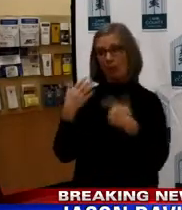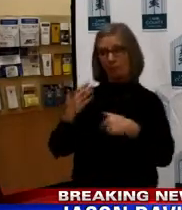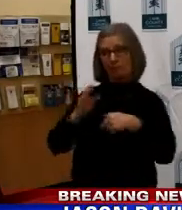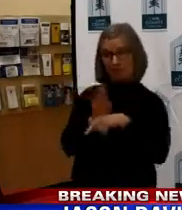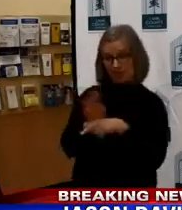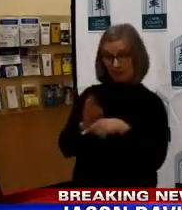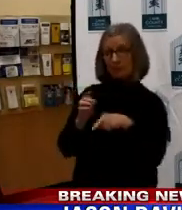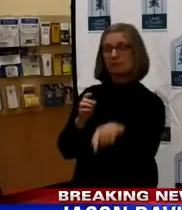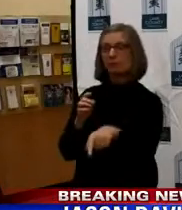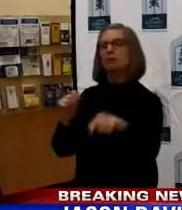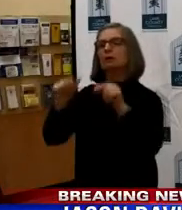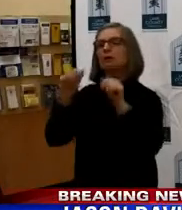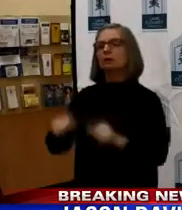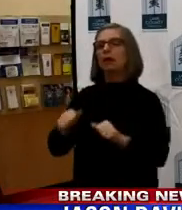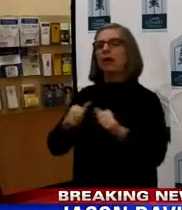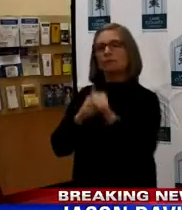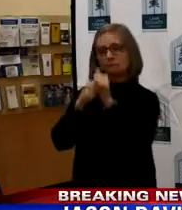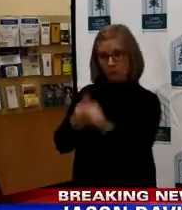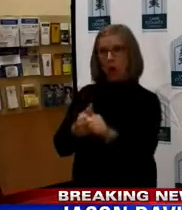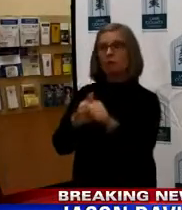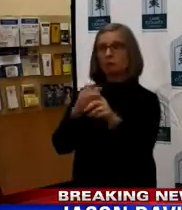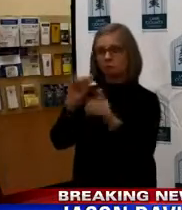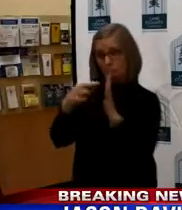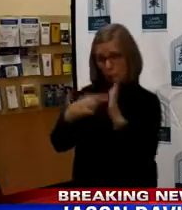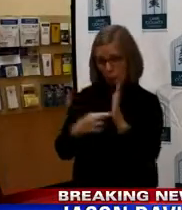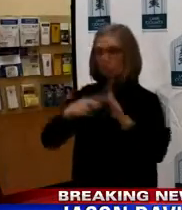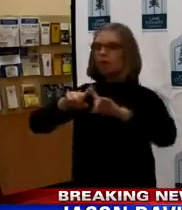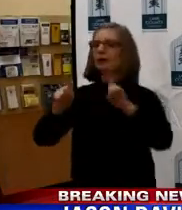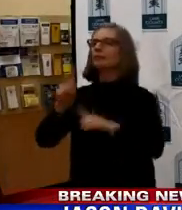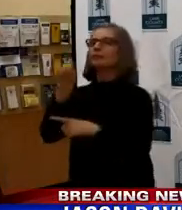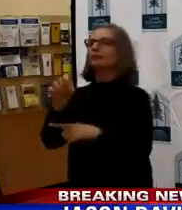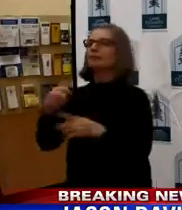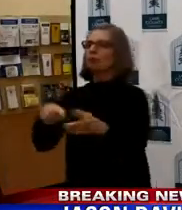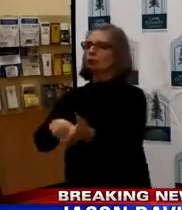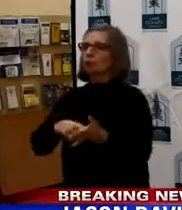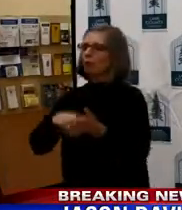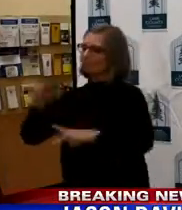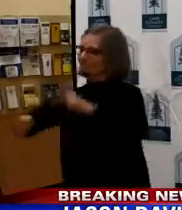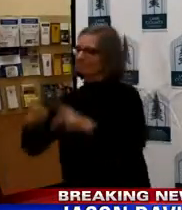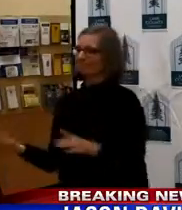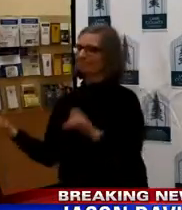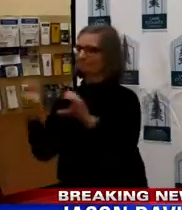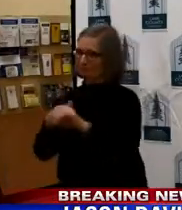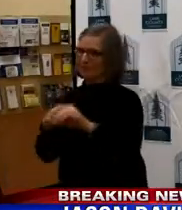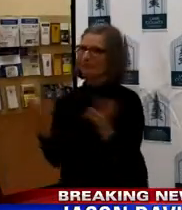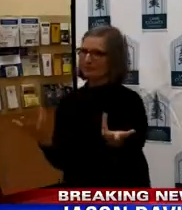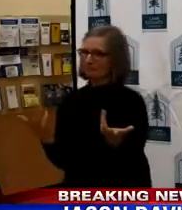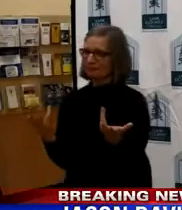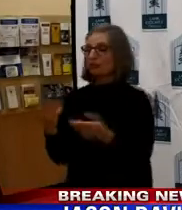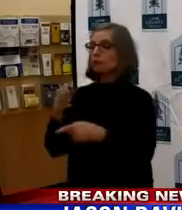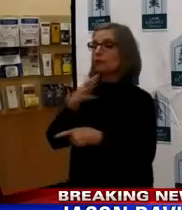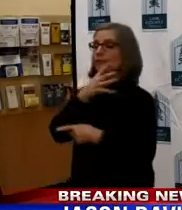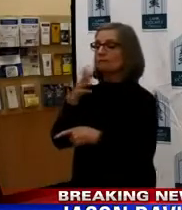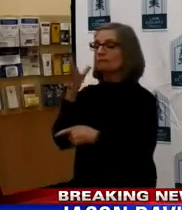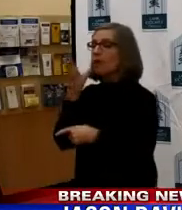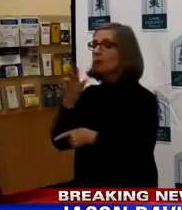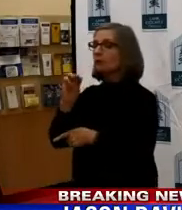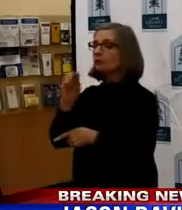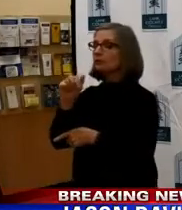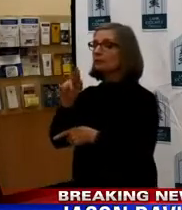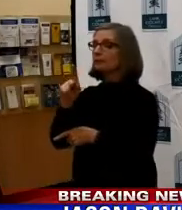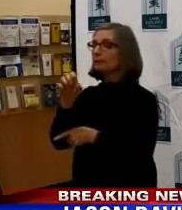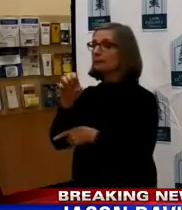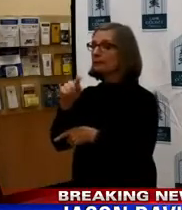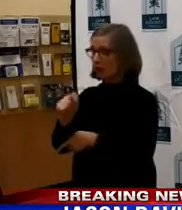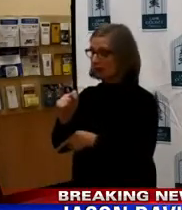public participation. So with the farmers market, I know that they have the information and the proper social distancing protocol, and I know